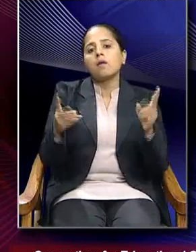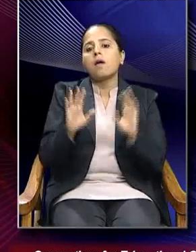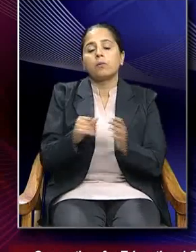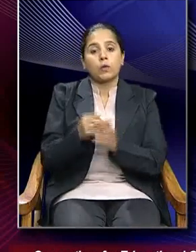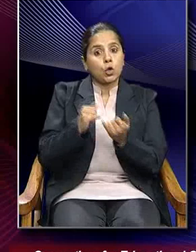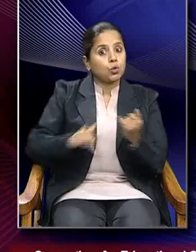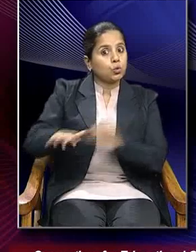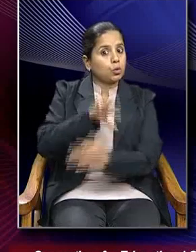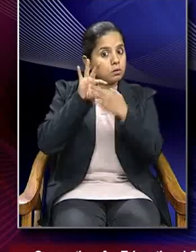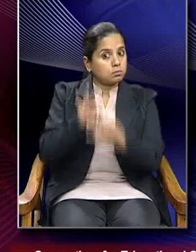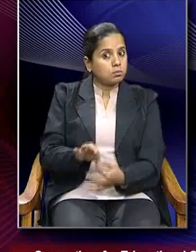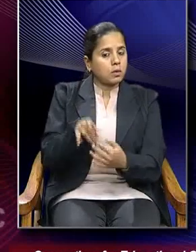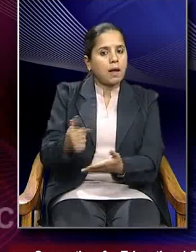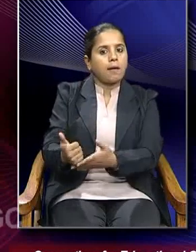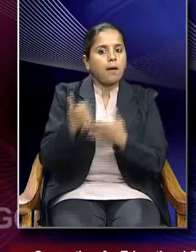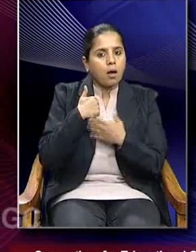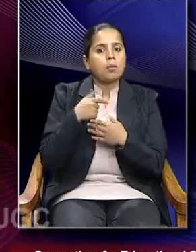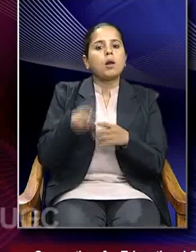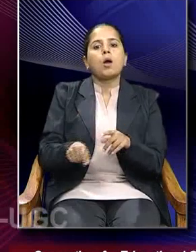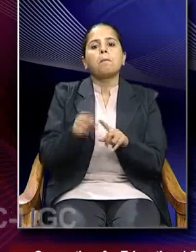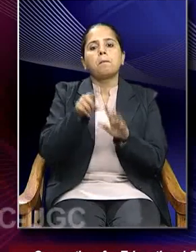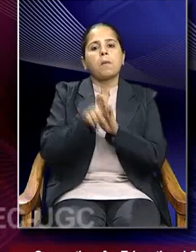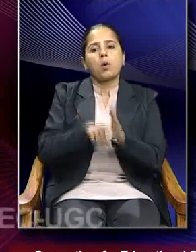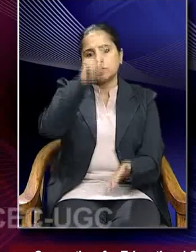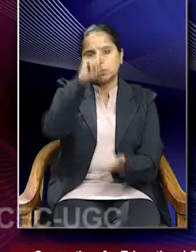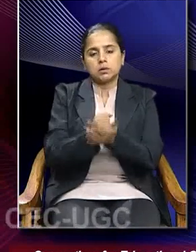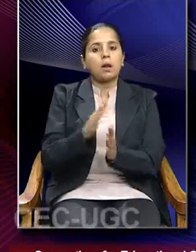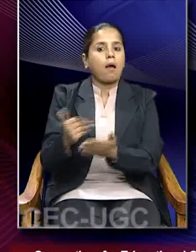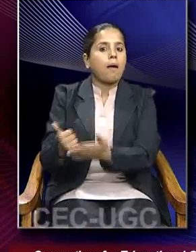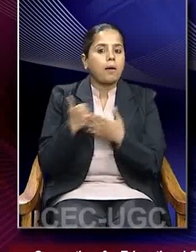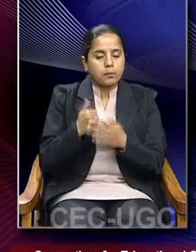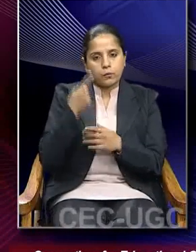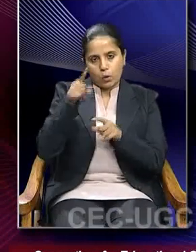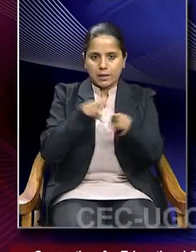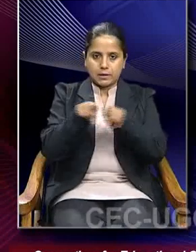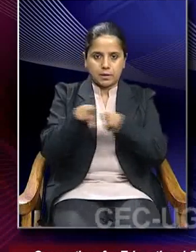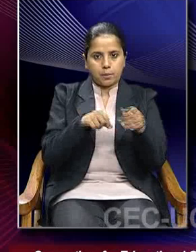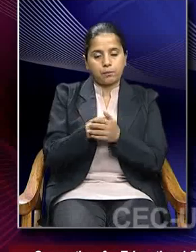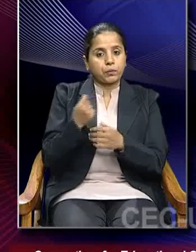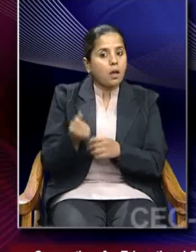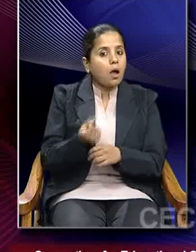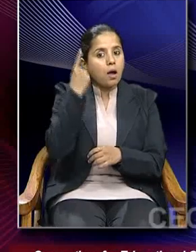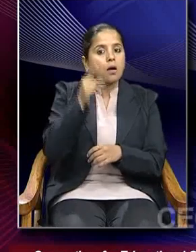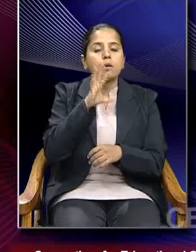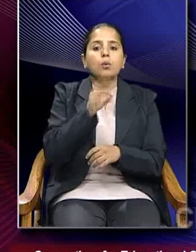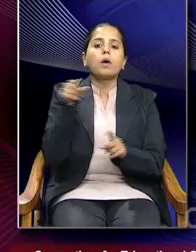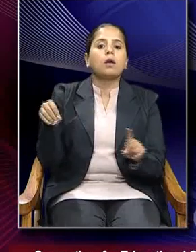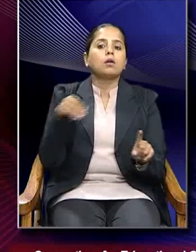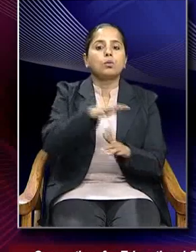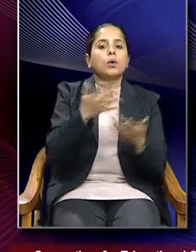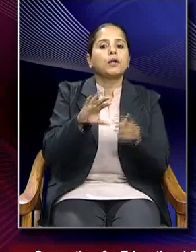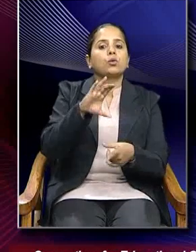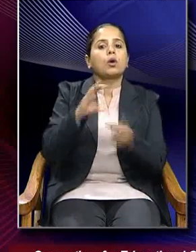Sociology helps to inform policy decision. For example, understanding the influence of